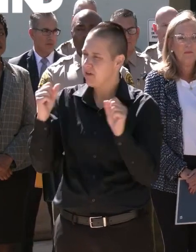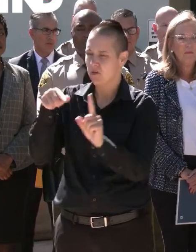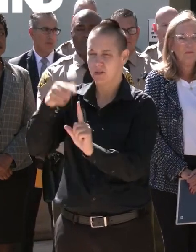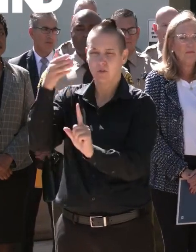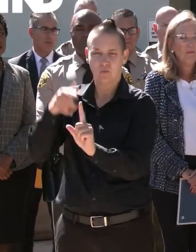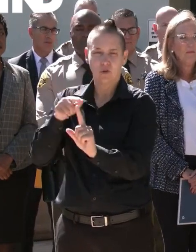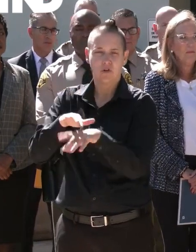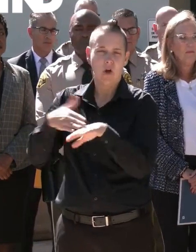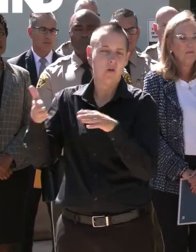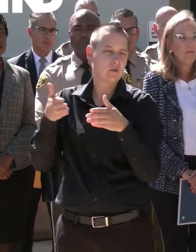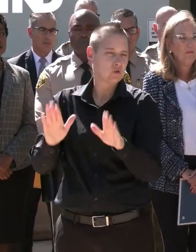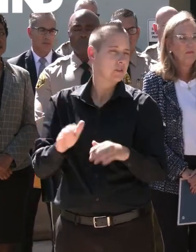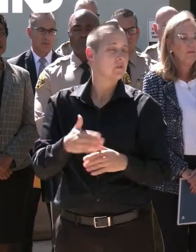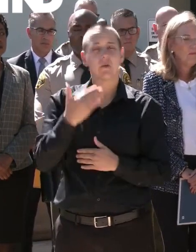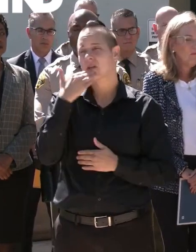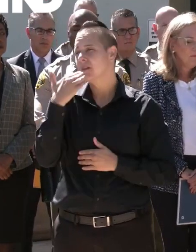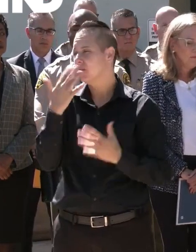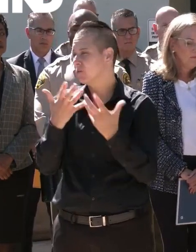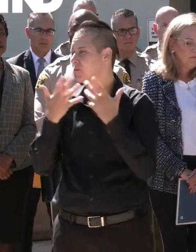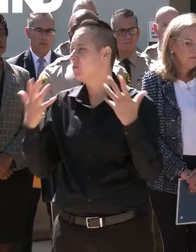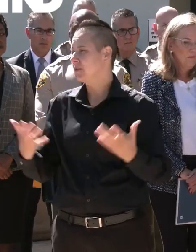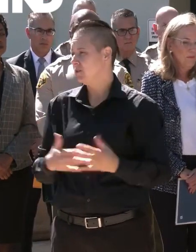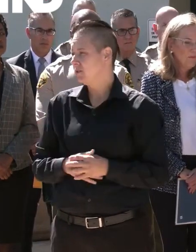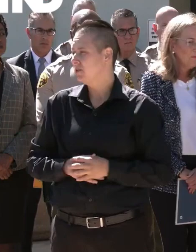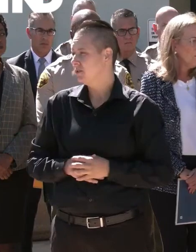that this person is off the street. So thank you all very much.